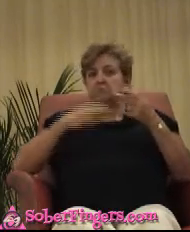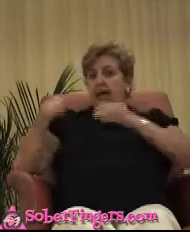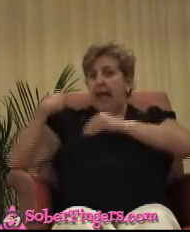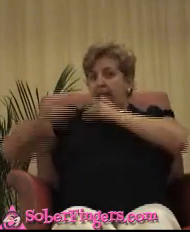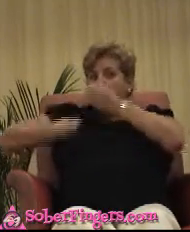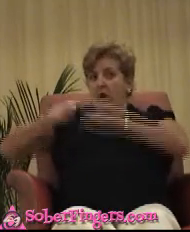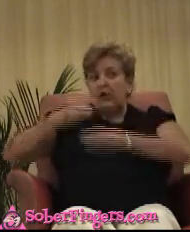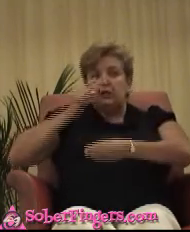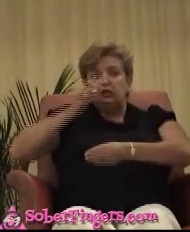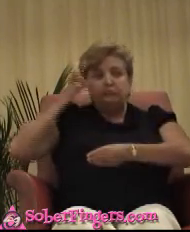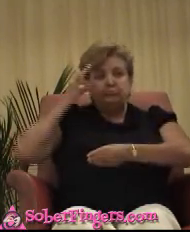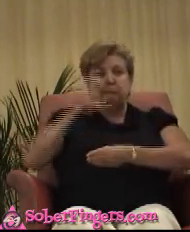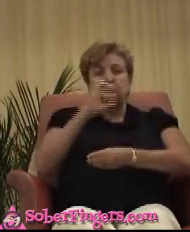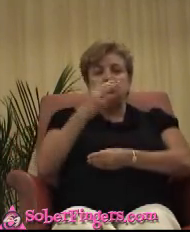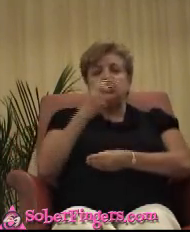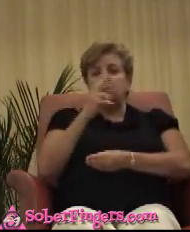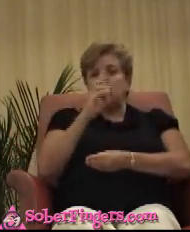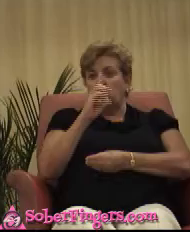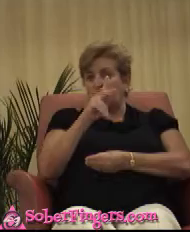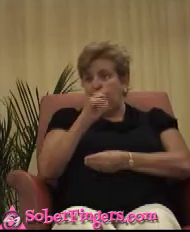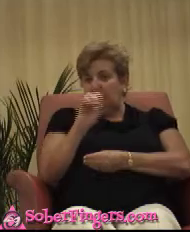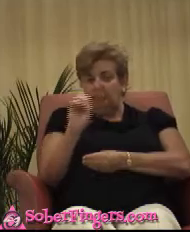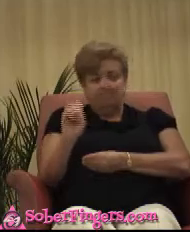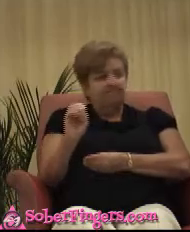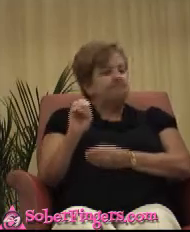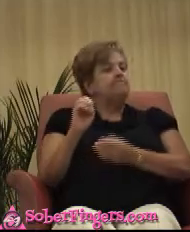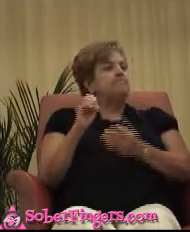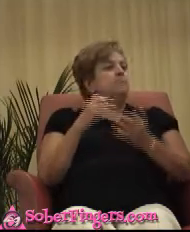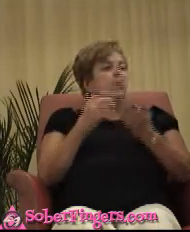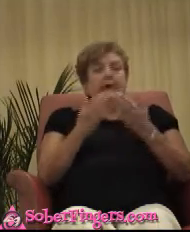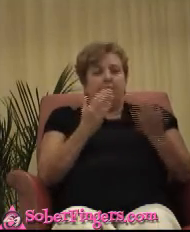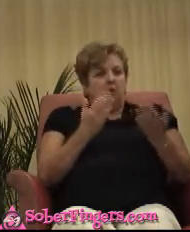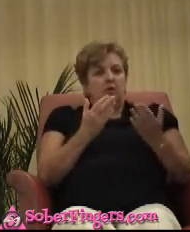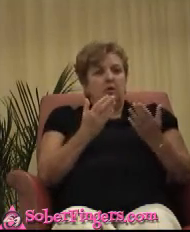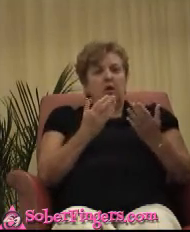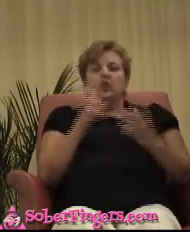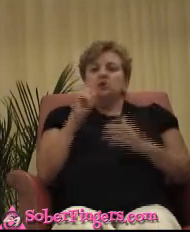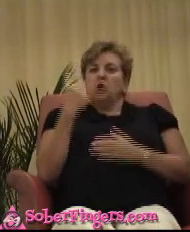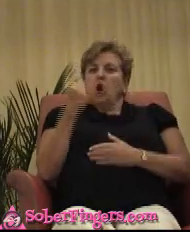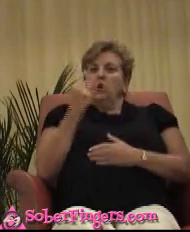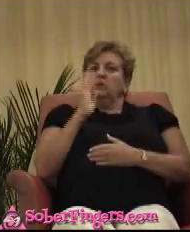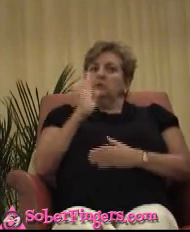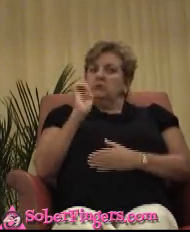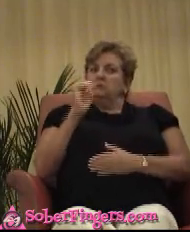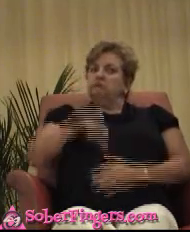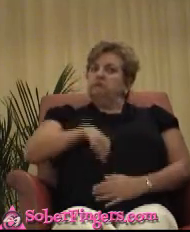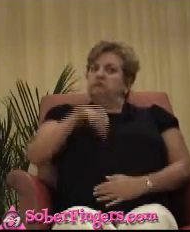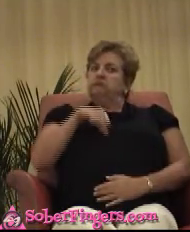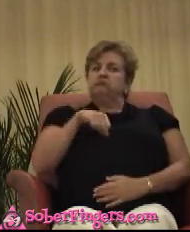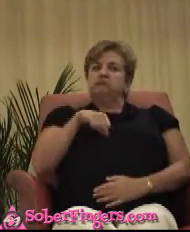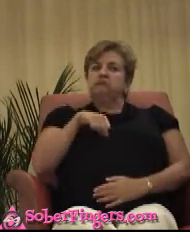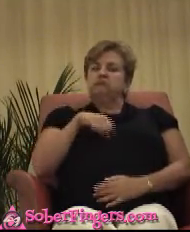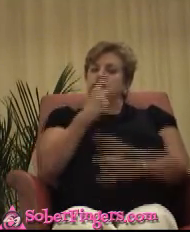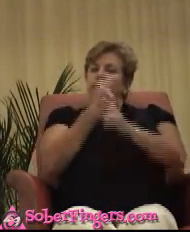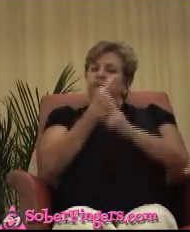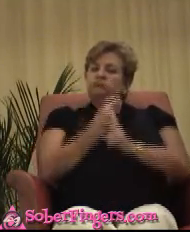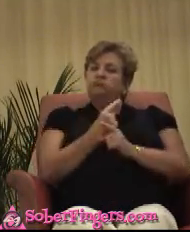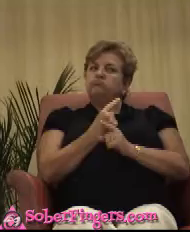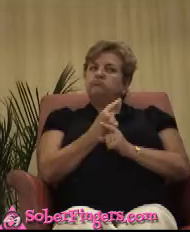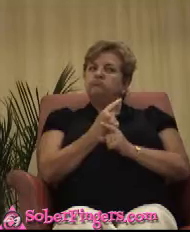always to do it in a way that I walked away and I left it bright and shiny in a dignified way. And I had grown up that way.